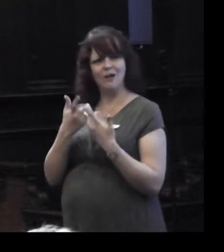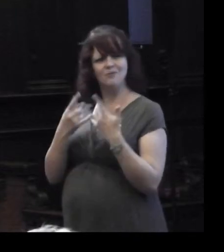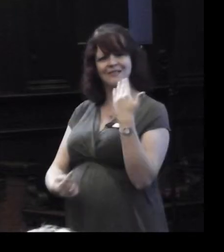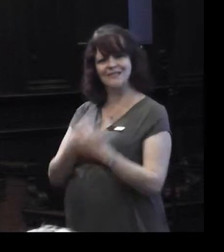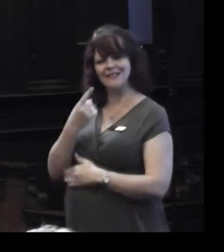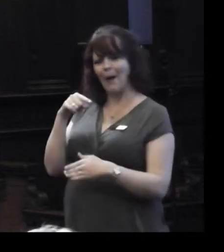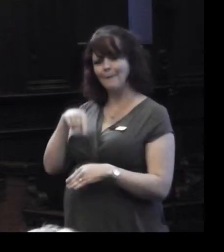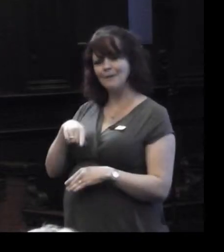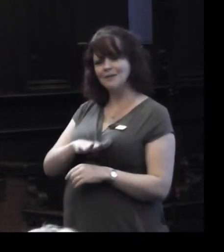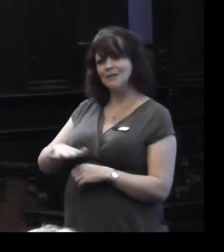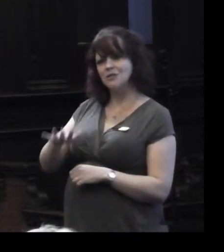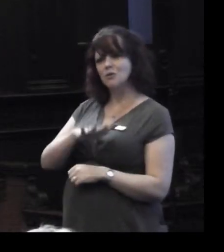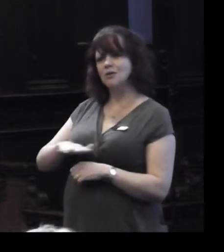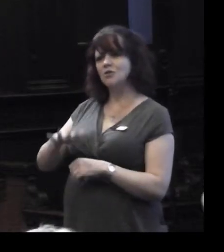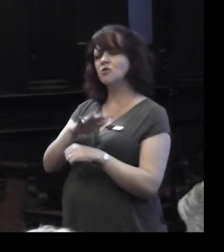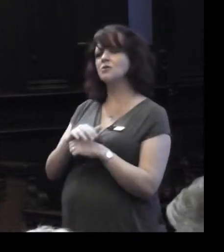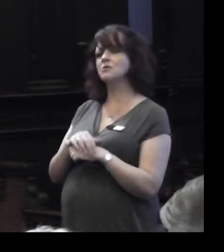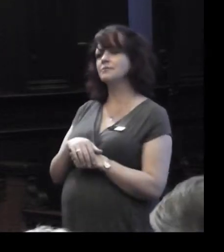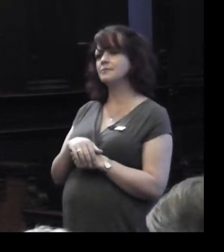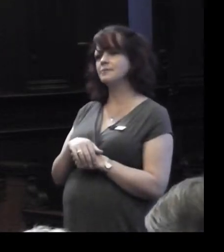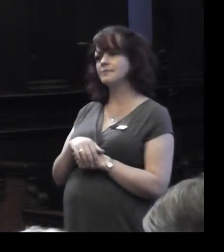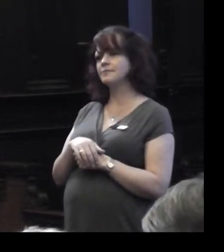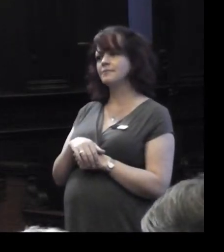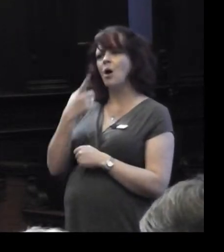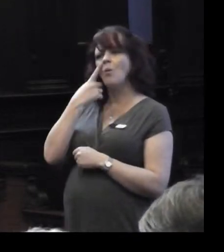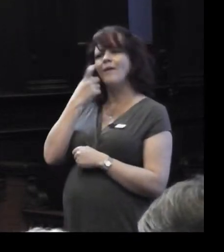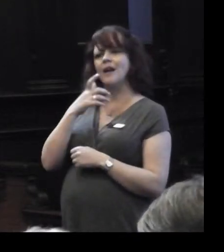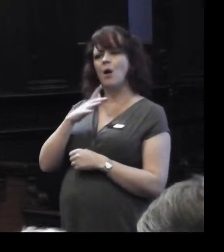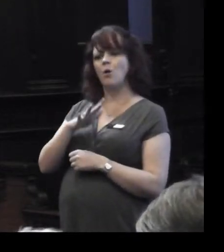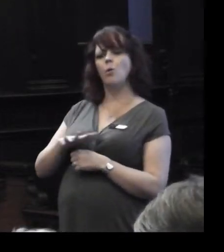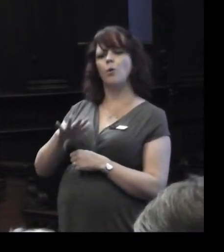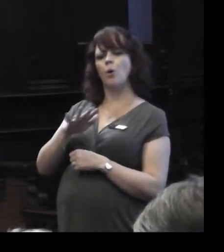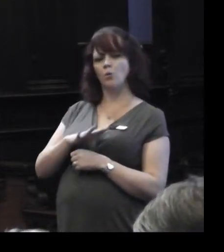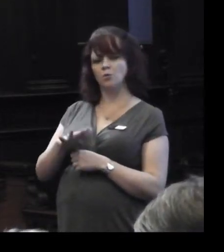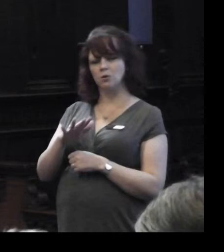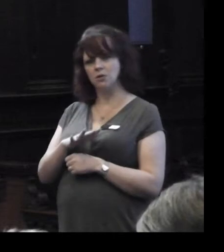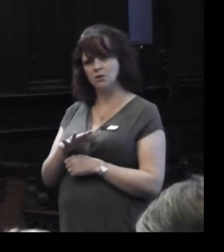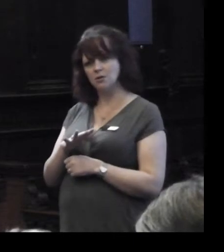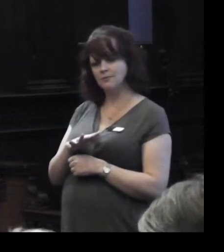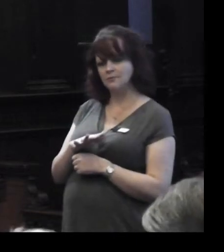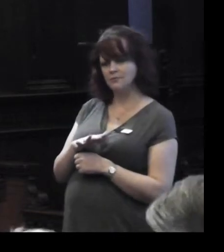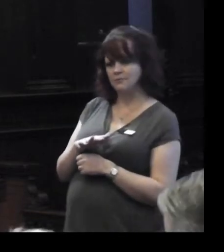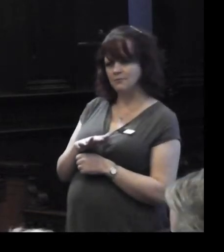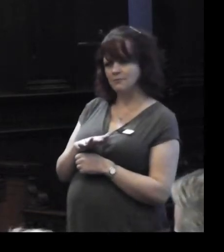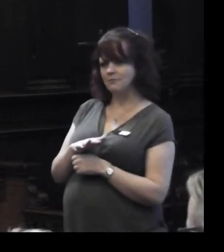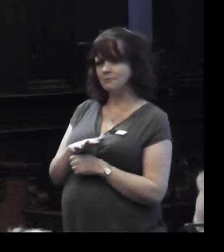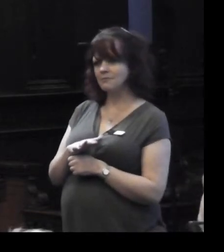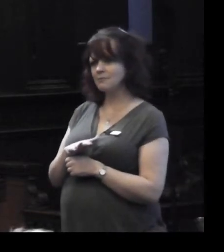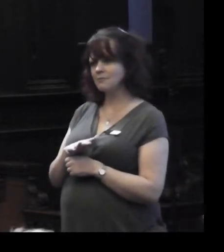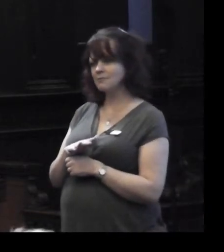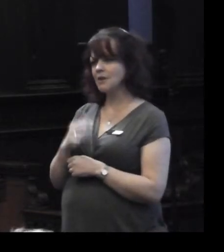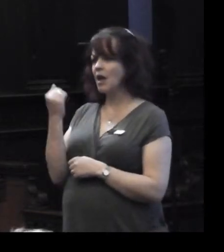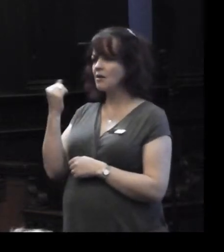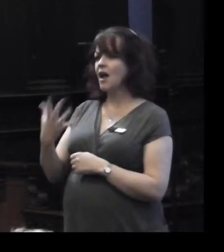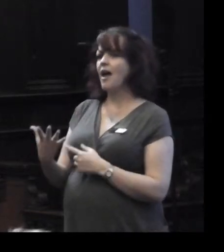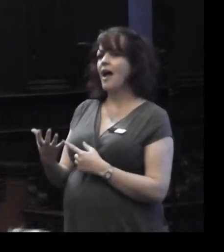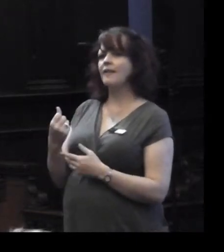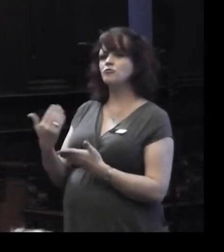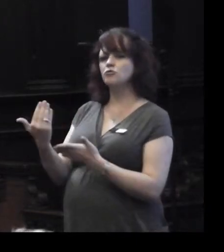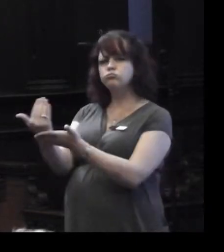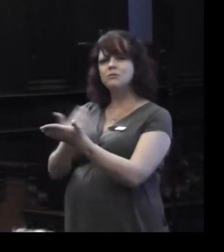situation? What we found on a local level from the young people is that they are carrying knives for